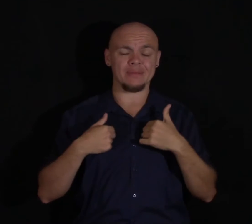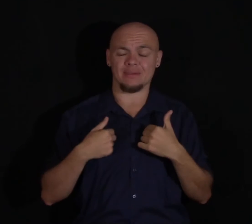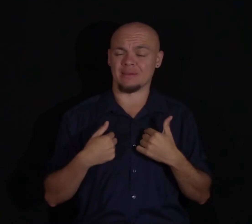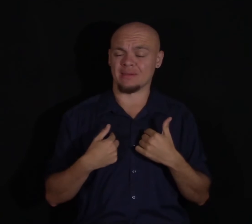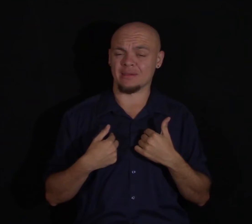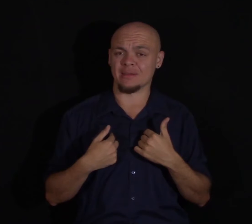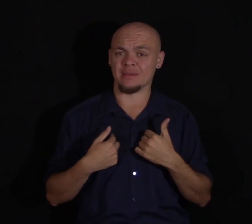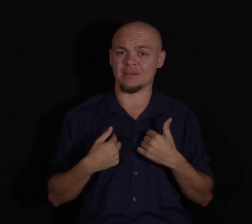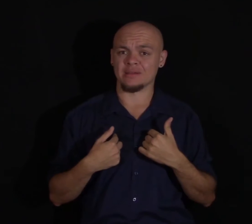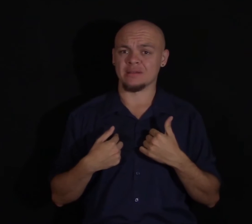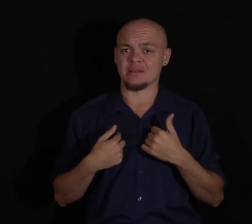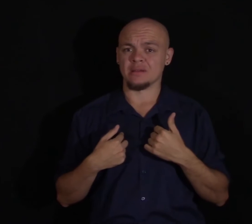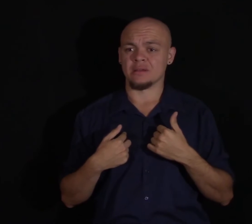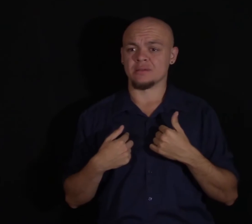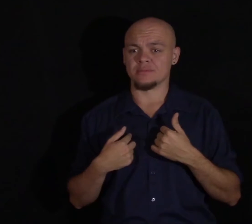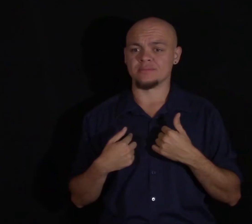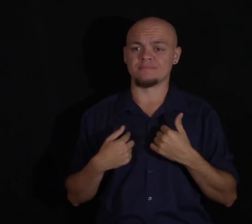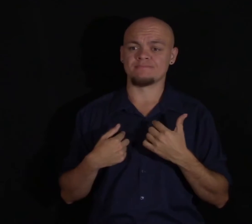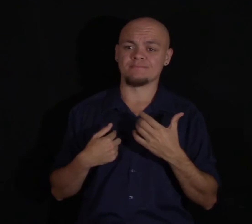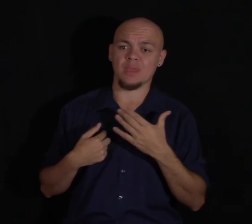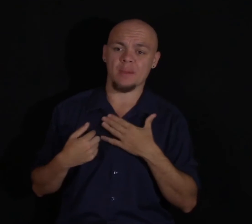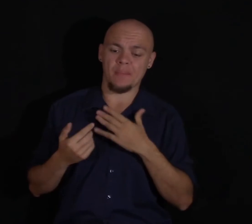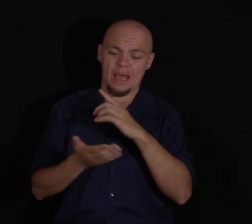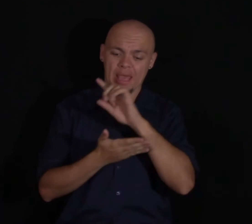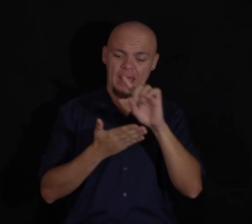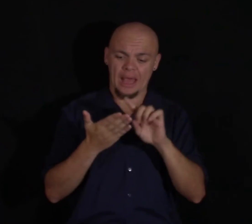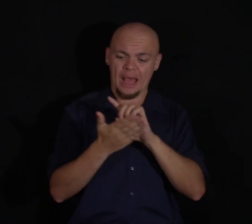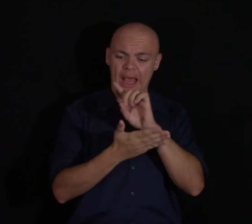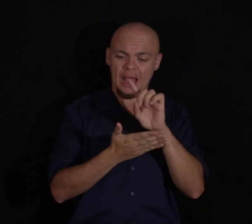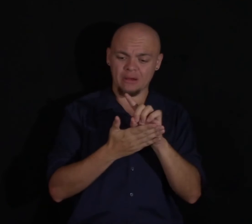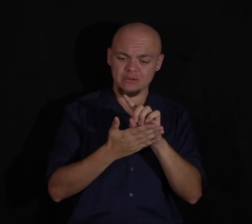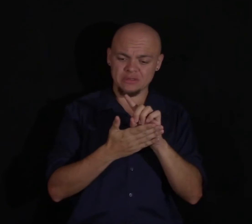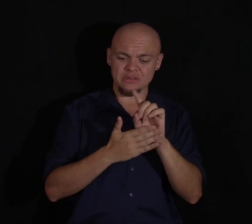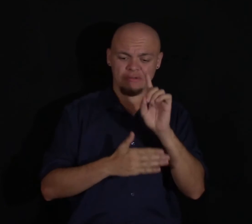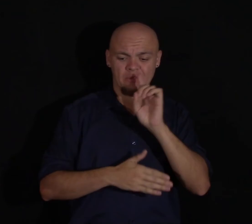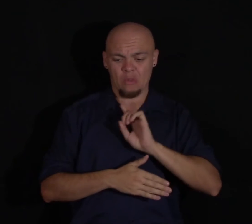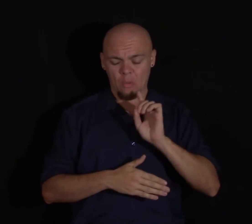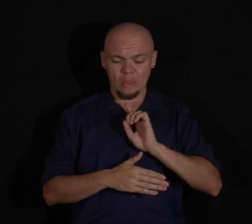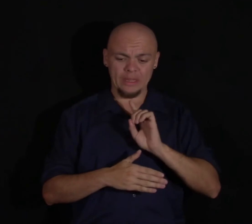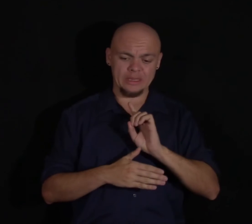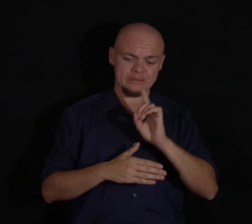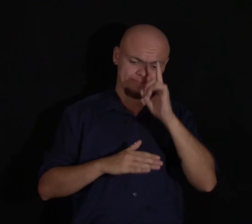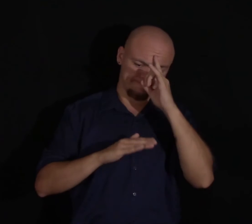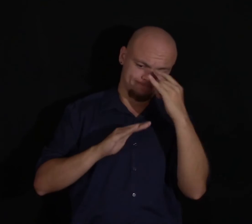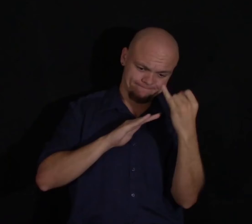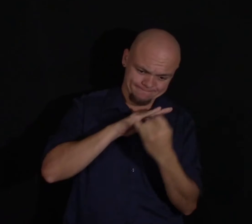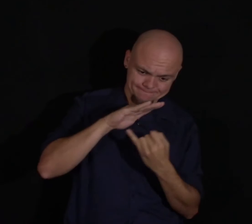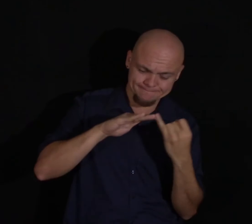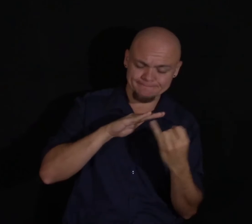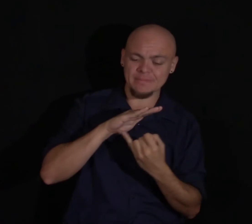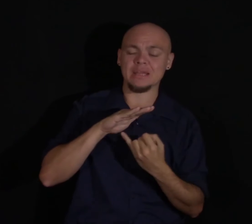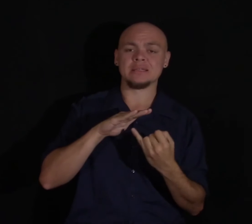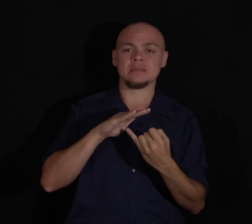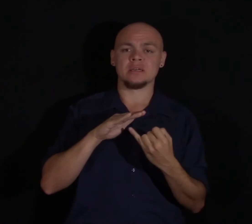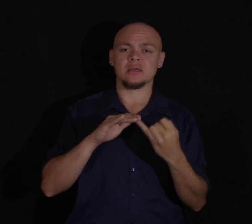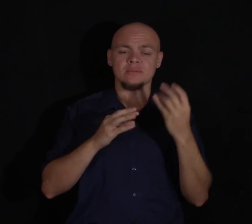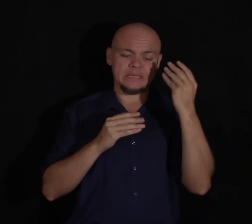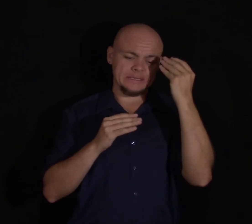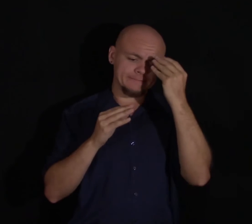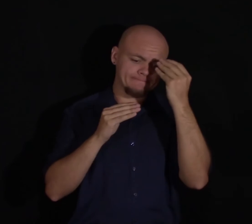These were the reflections of my hours of despondency and solitude. But when I contemplated the virtues of the